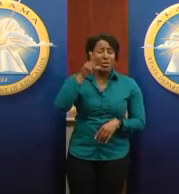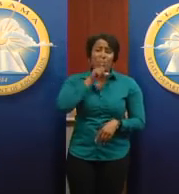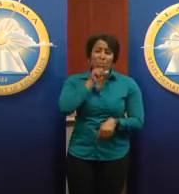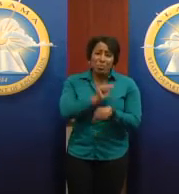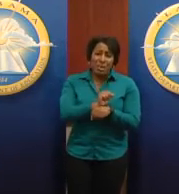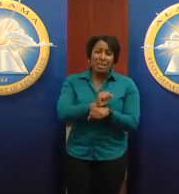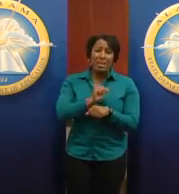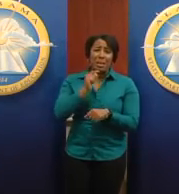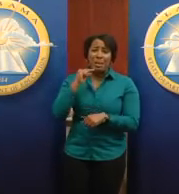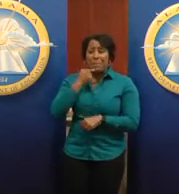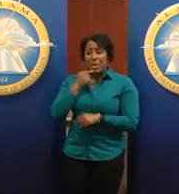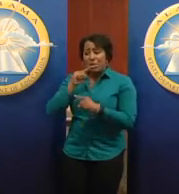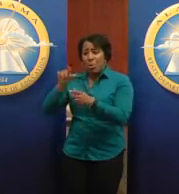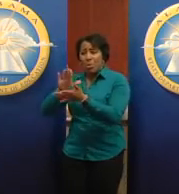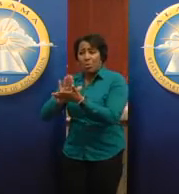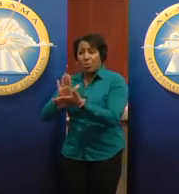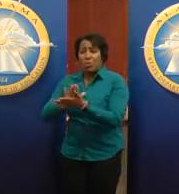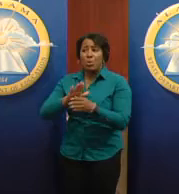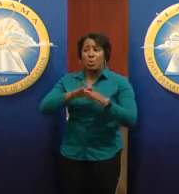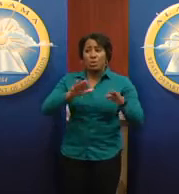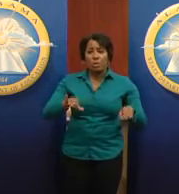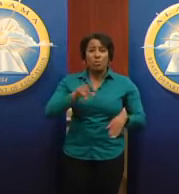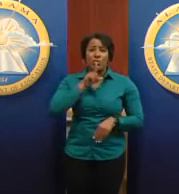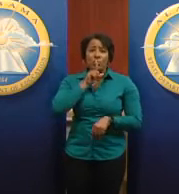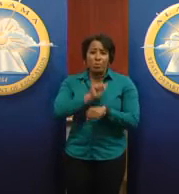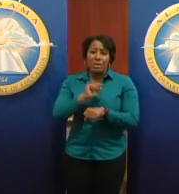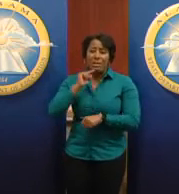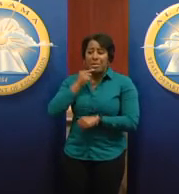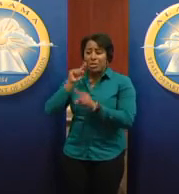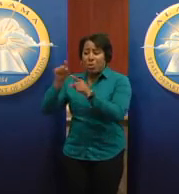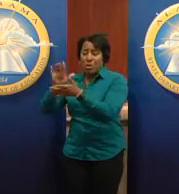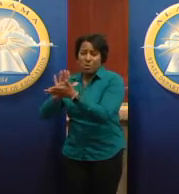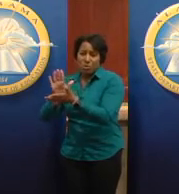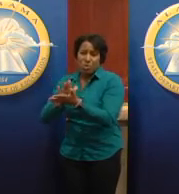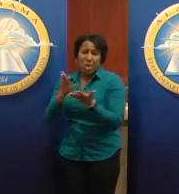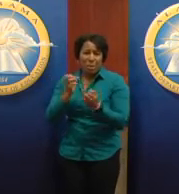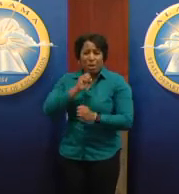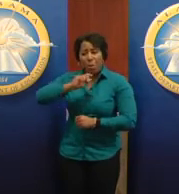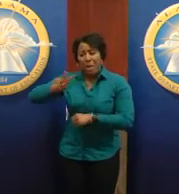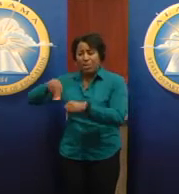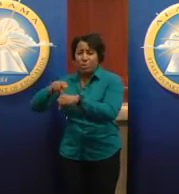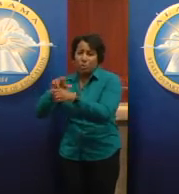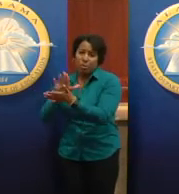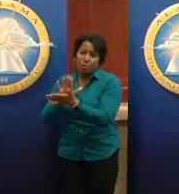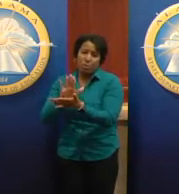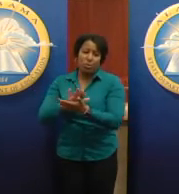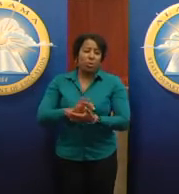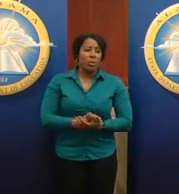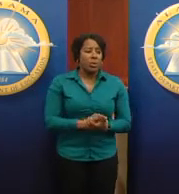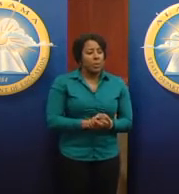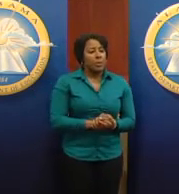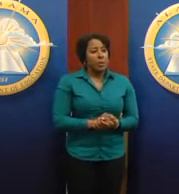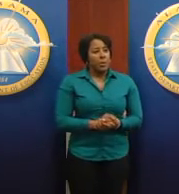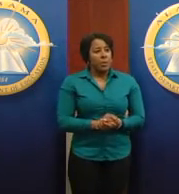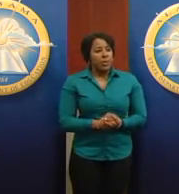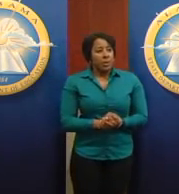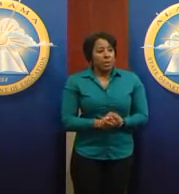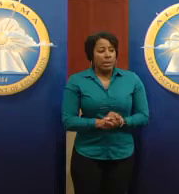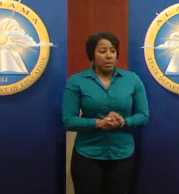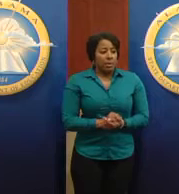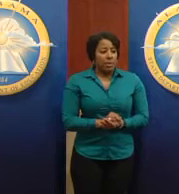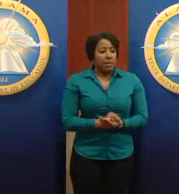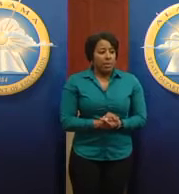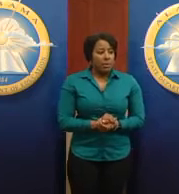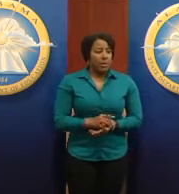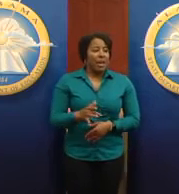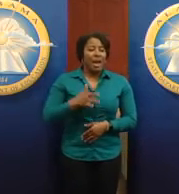children have really missed school, and they want to get back to normal school. Now, I think we're certainly in an era where we're going to see more and